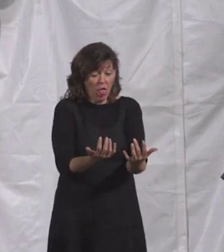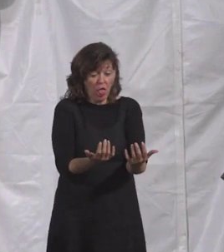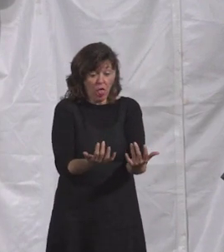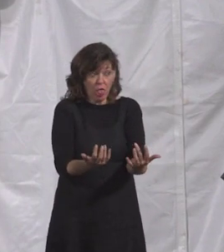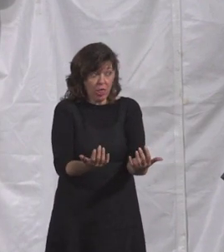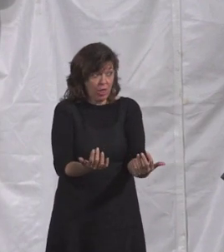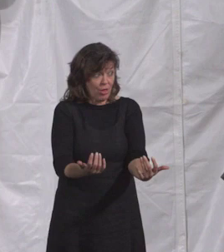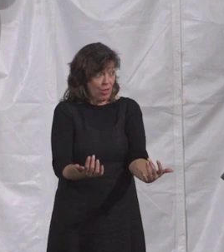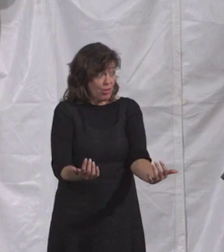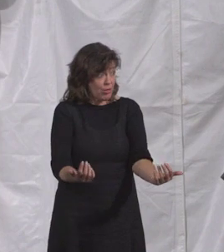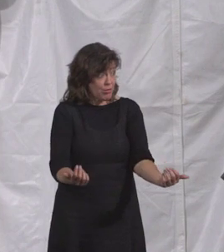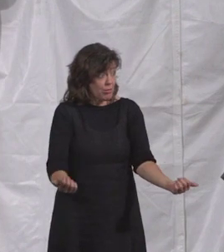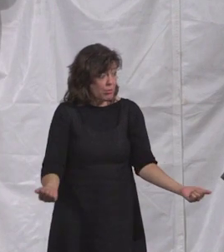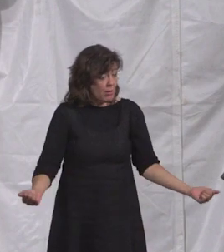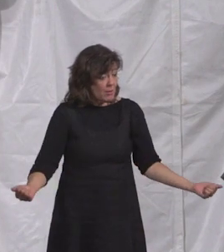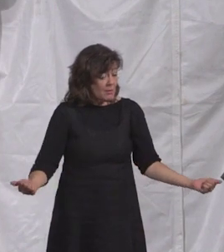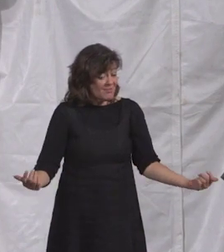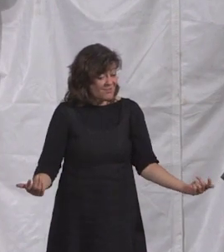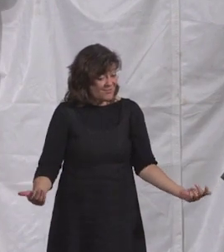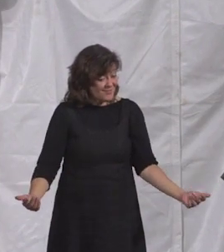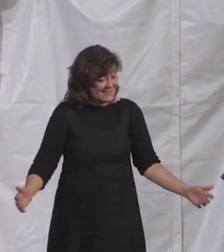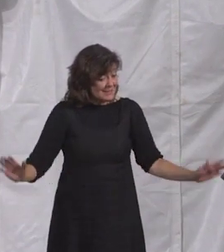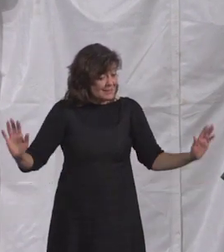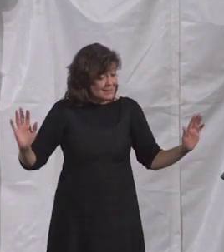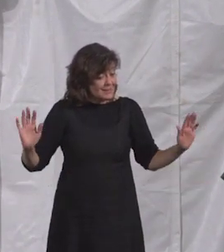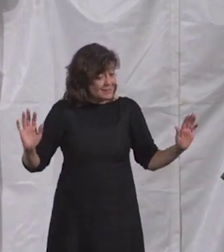somebody called the fire department.